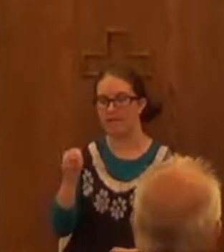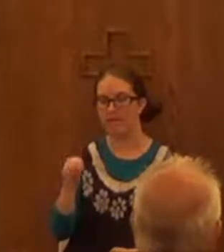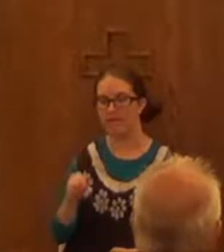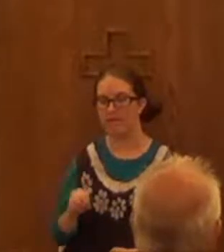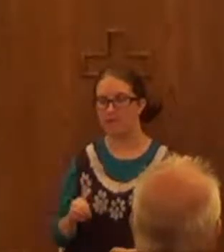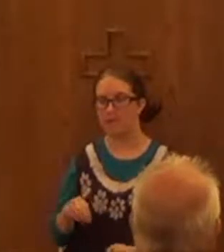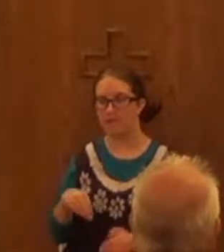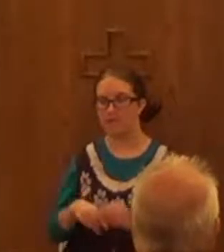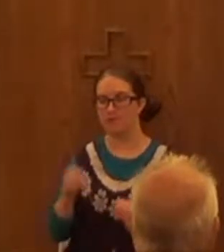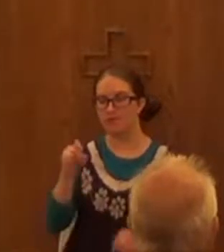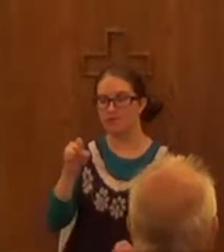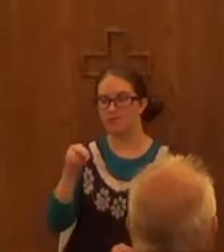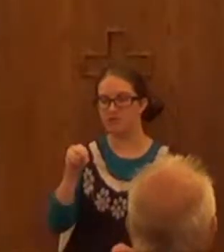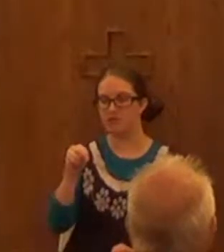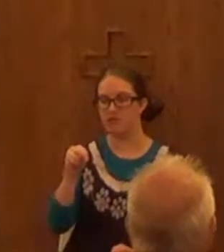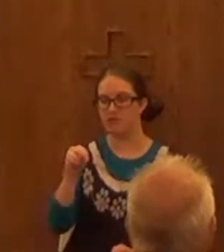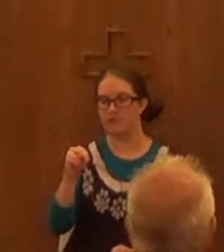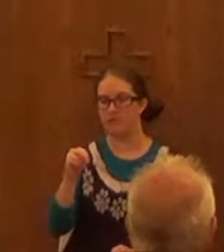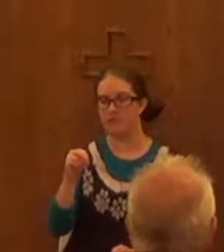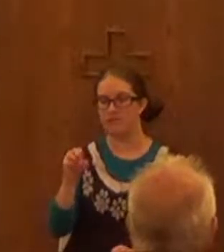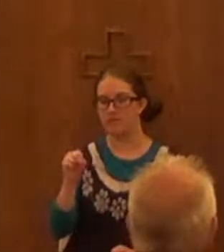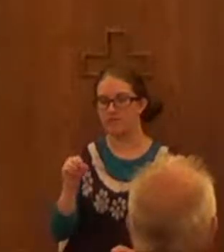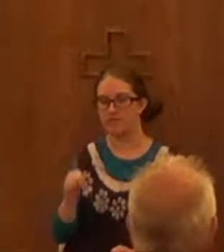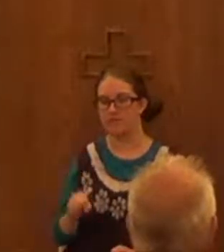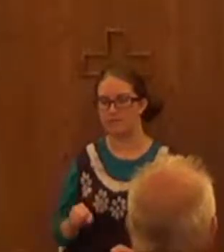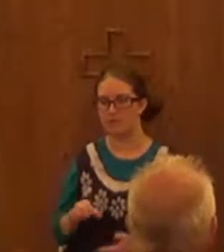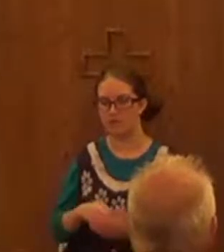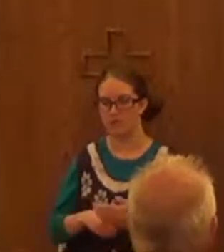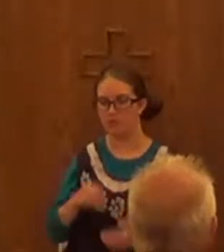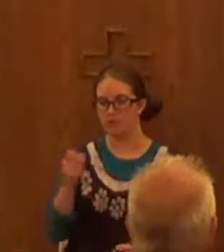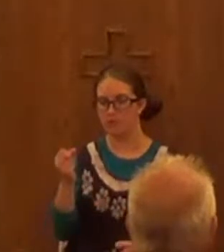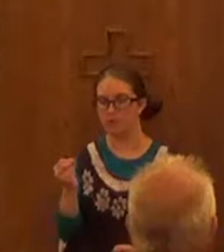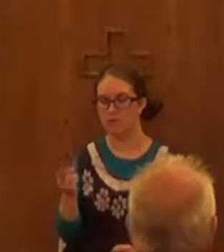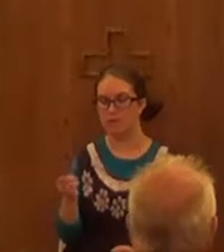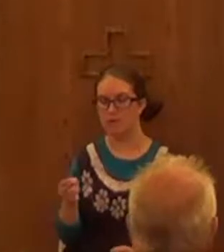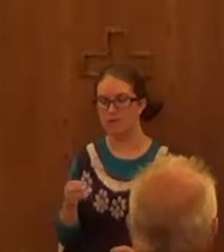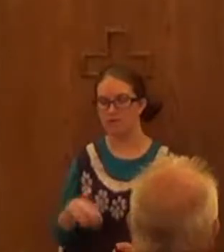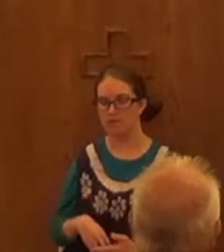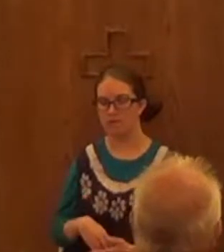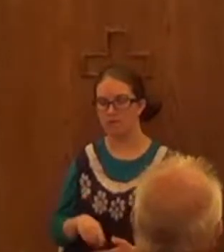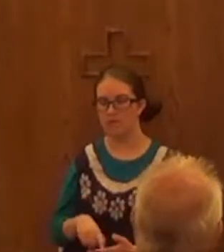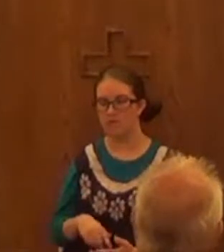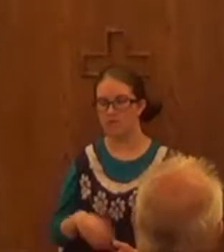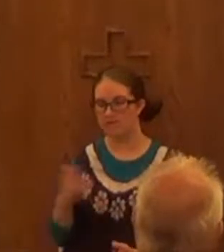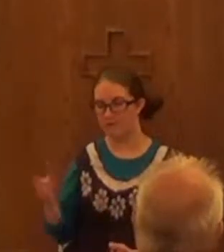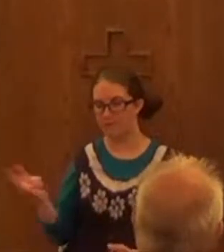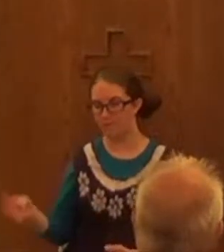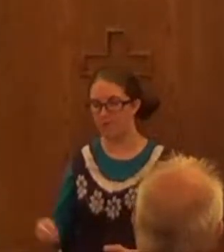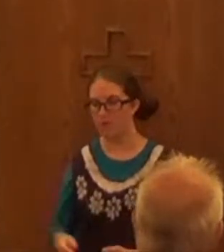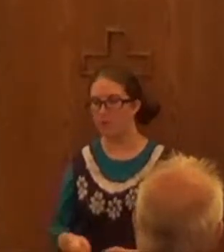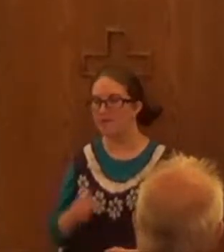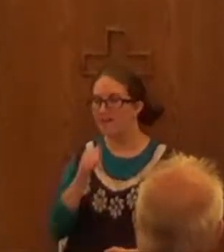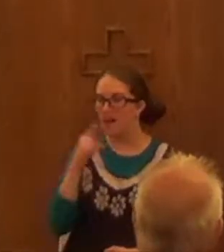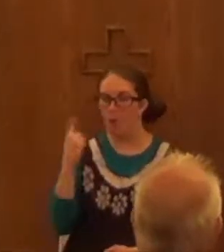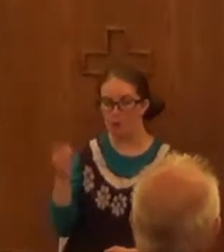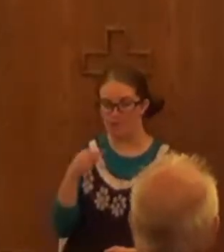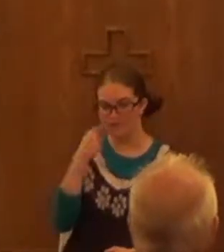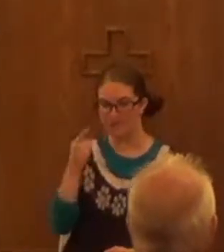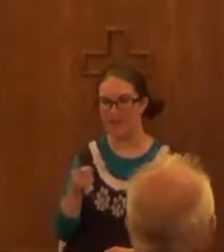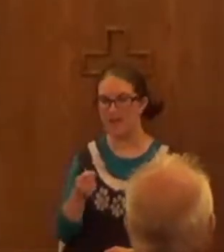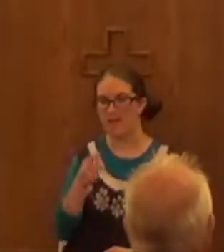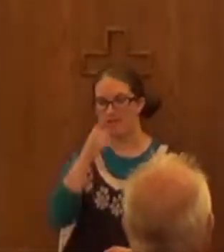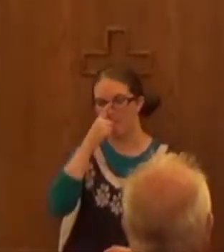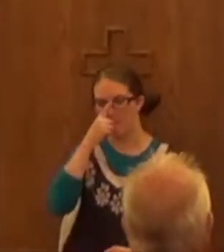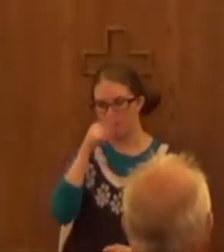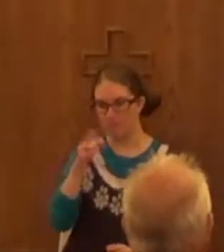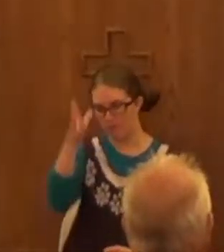in Genesis chapter 12, 2 through 3, and then over in 4? Not only did he tell him that